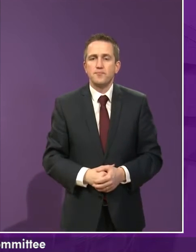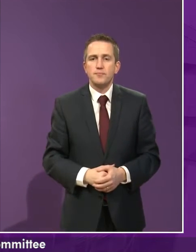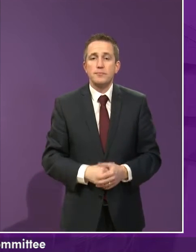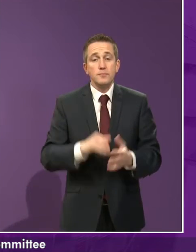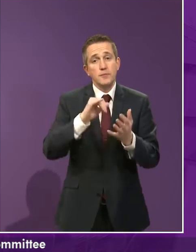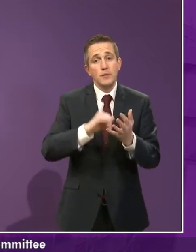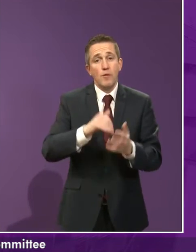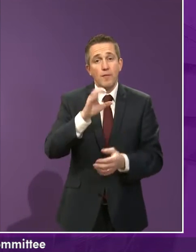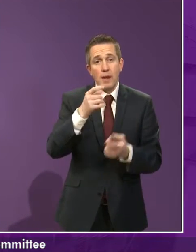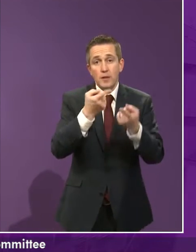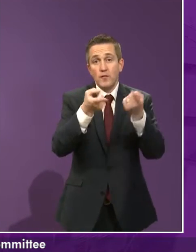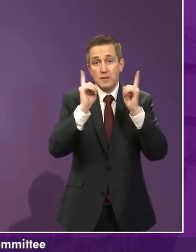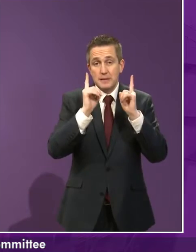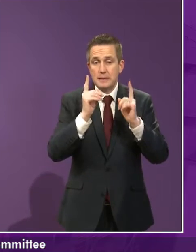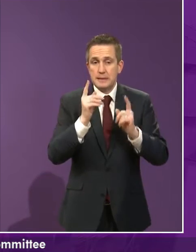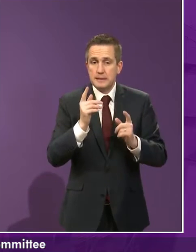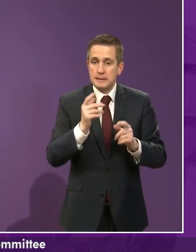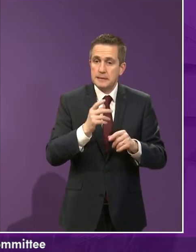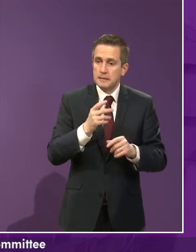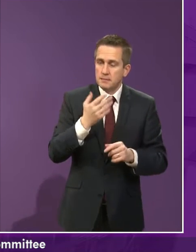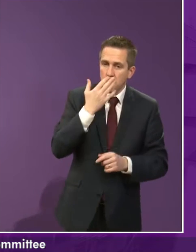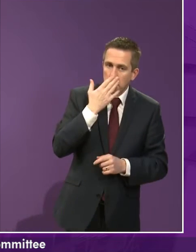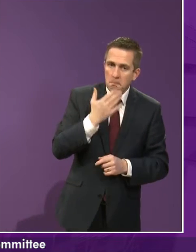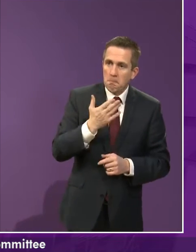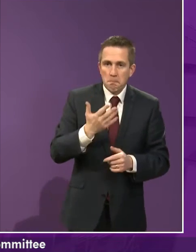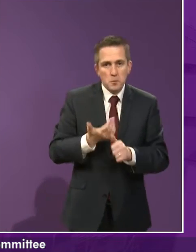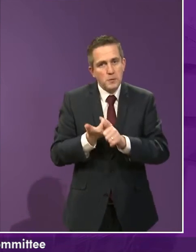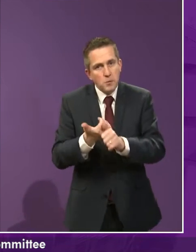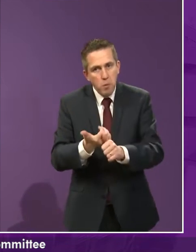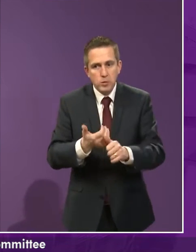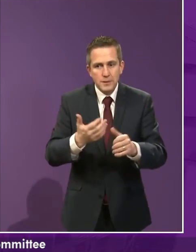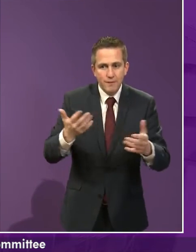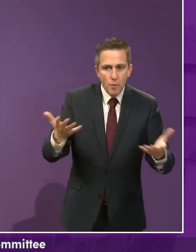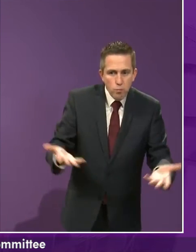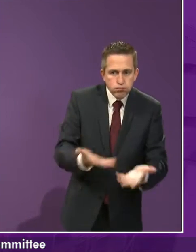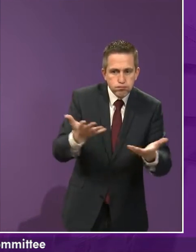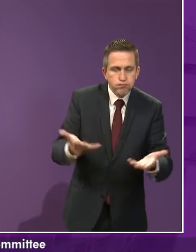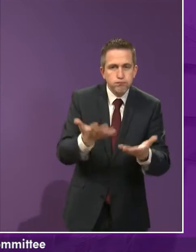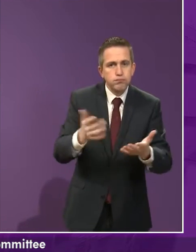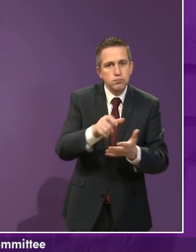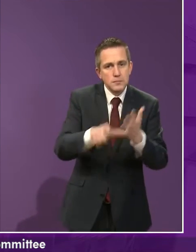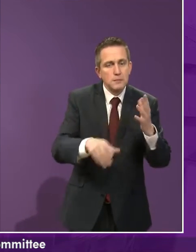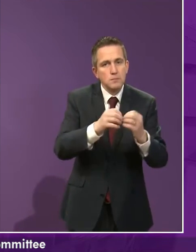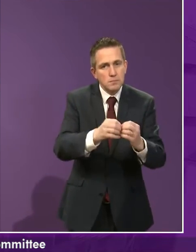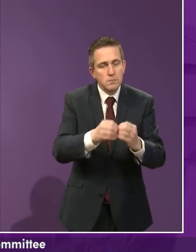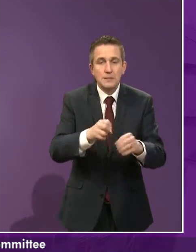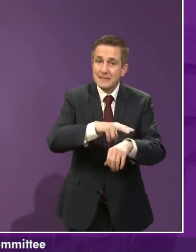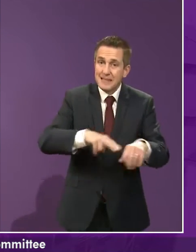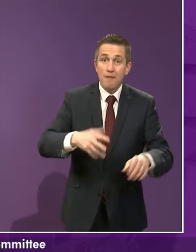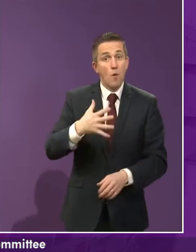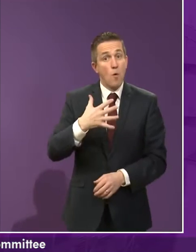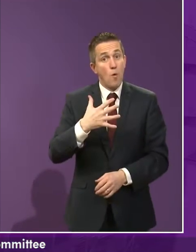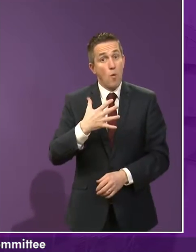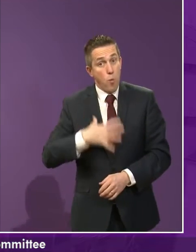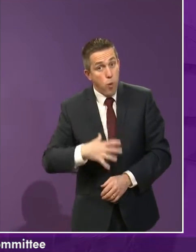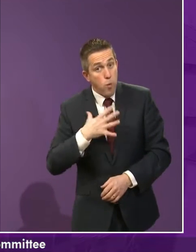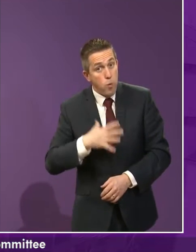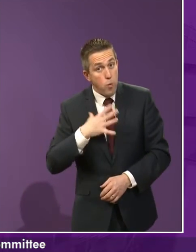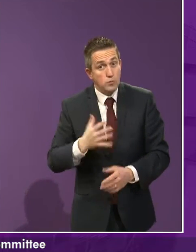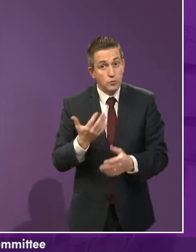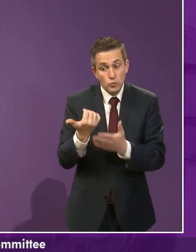at Strathclyde there is a willingness without a doubt, and staff definitely feel that they want to support